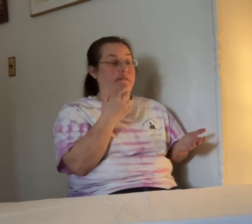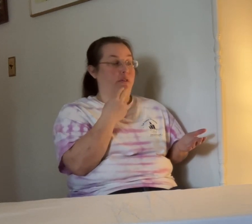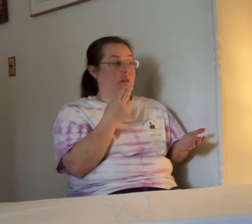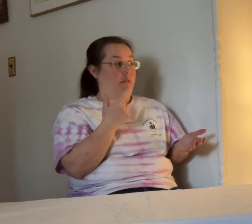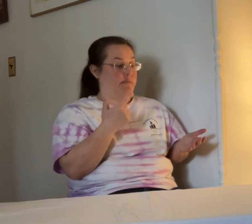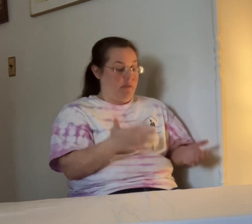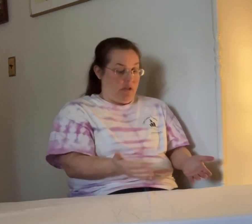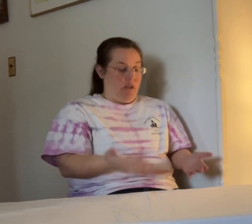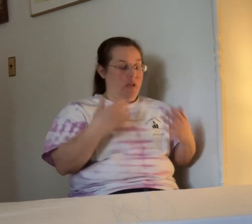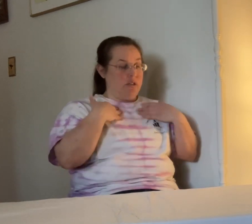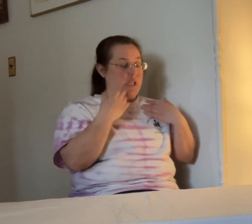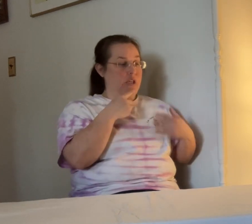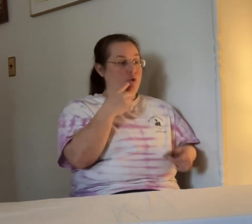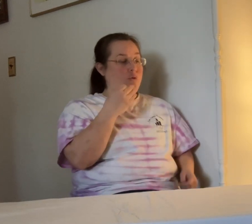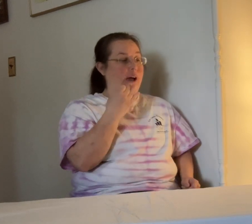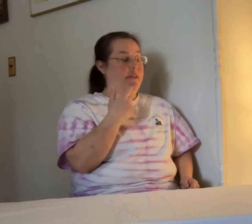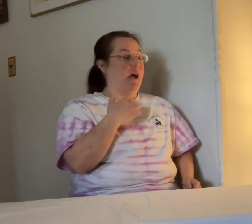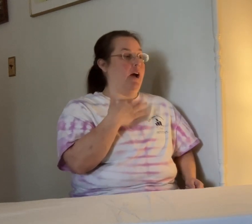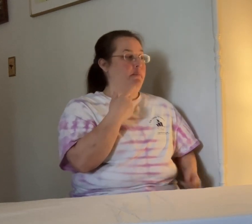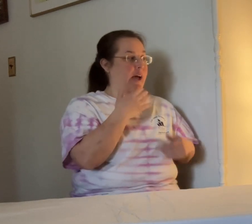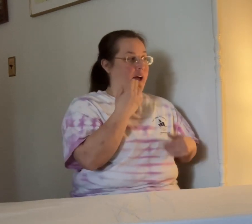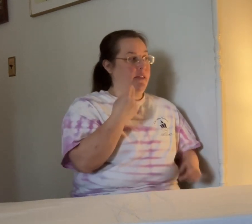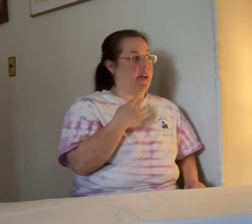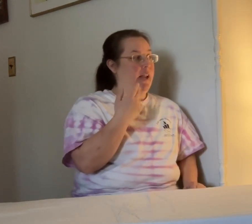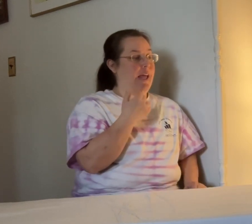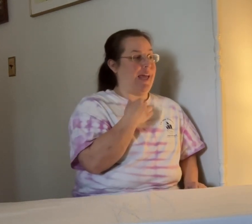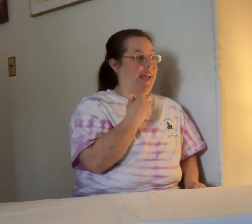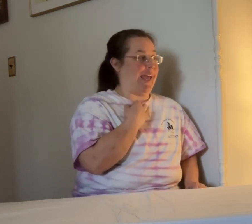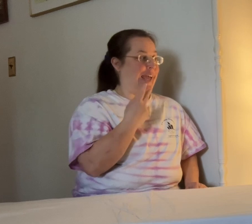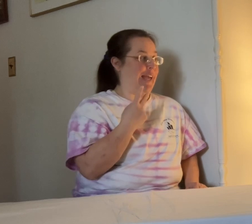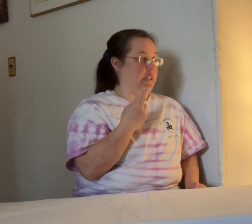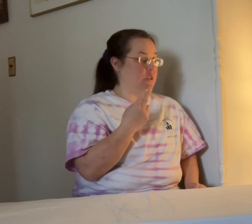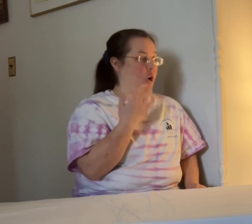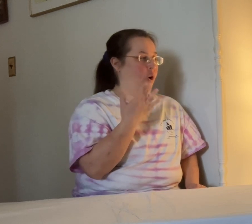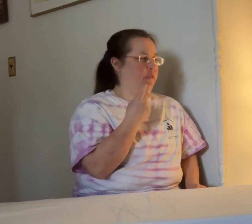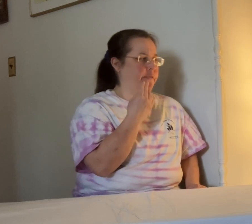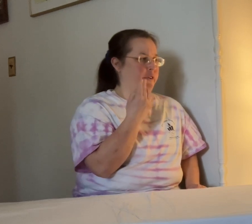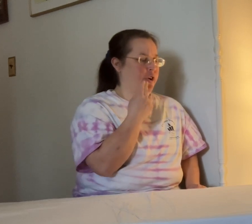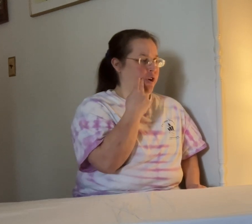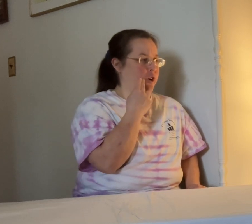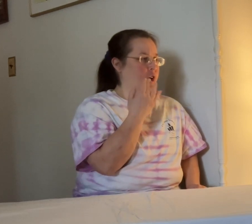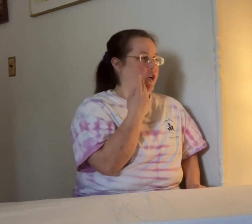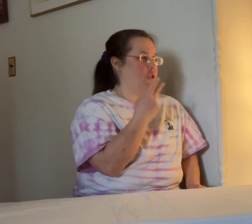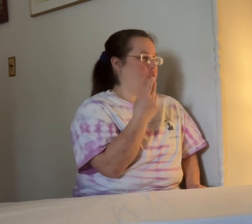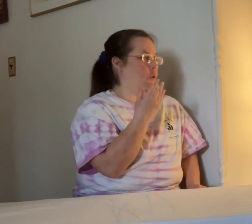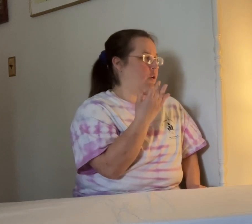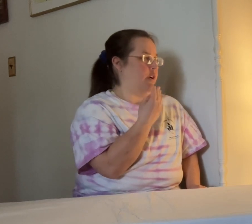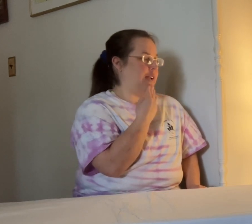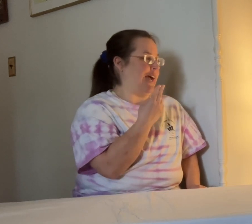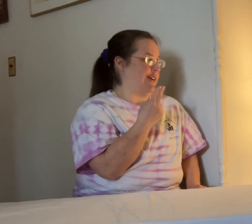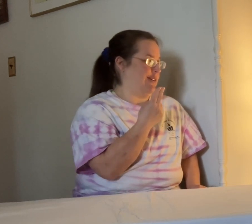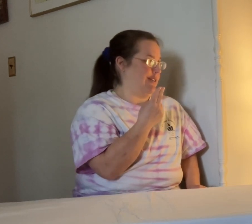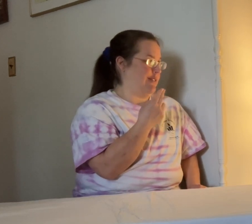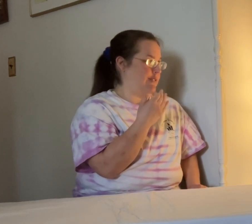level. See, you have an iPad that hangs over your neck,